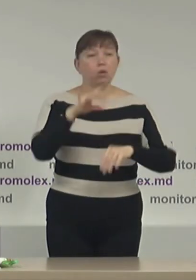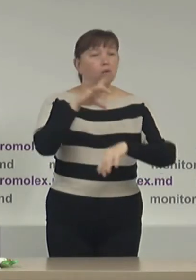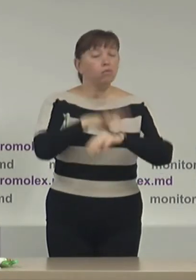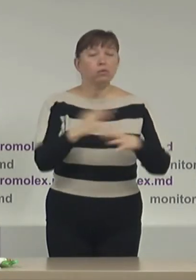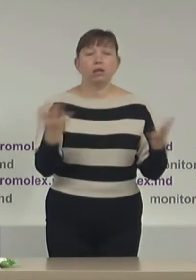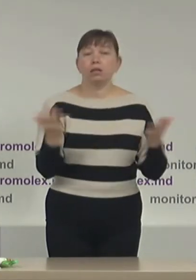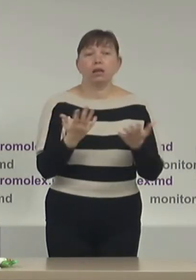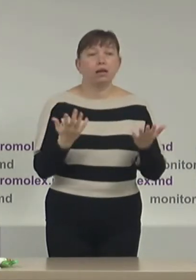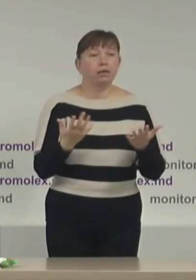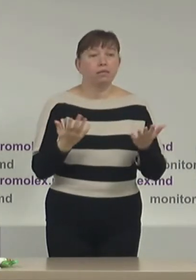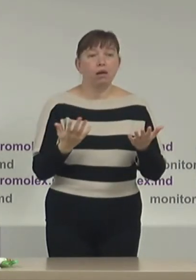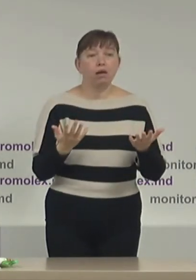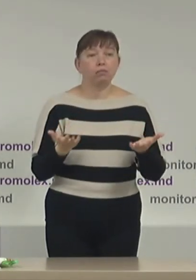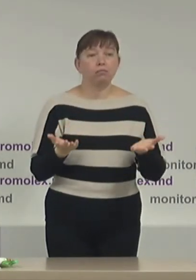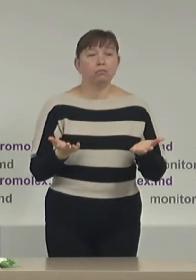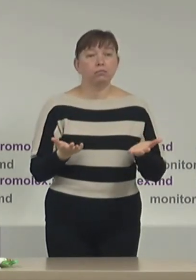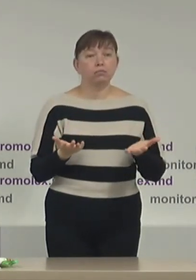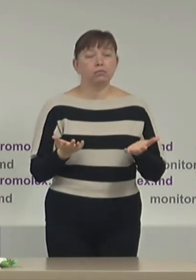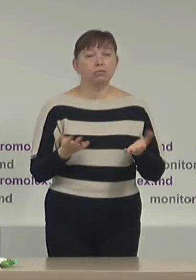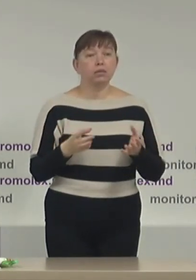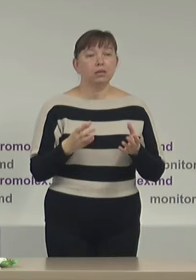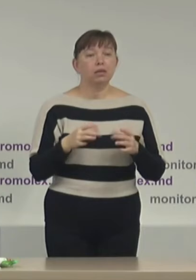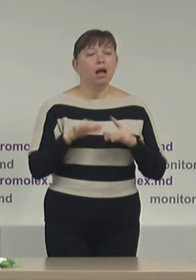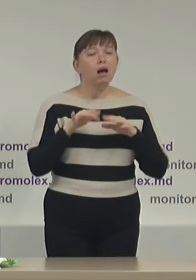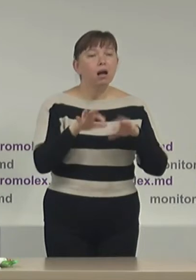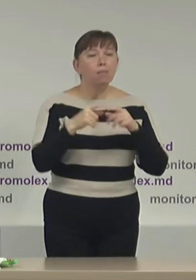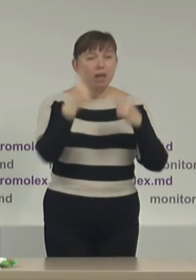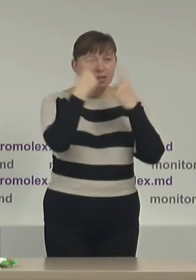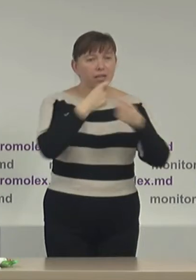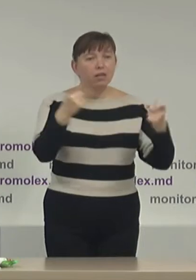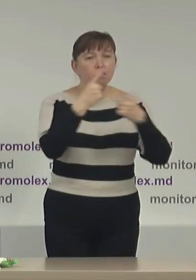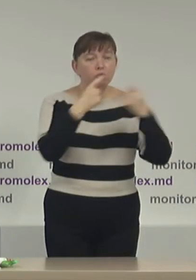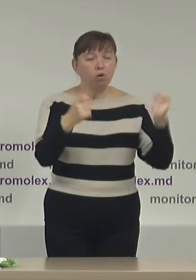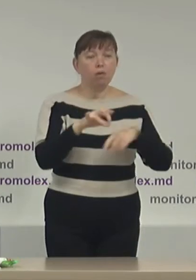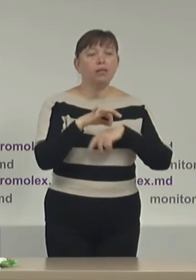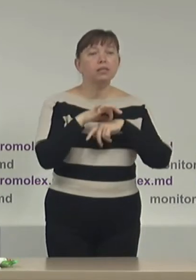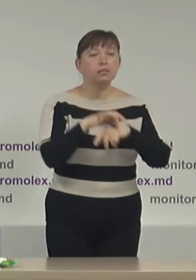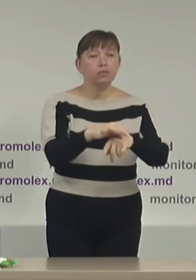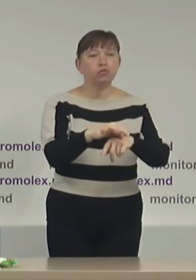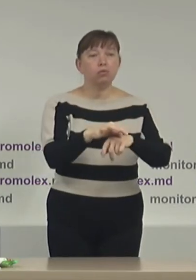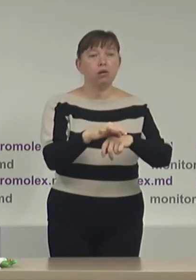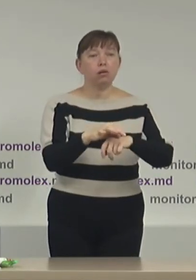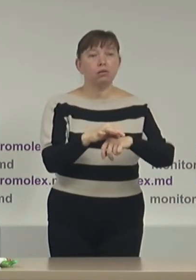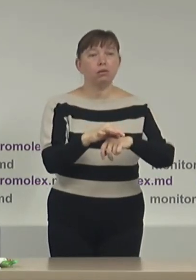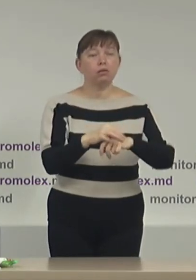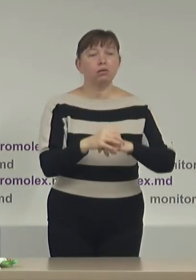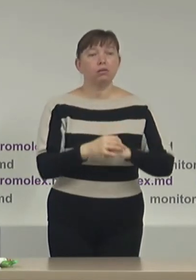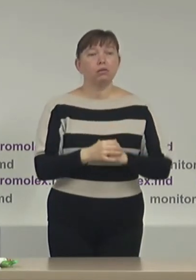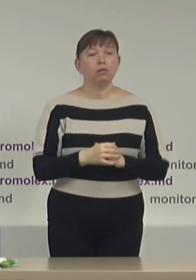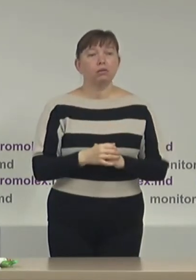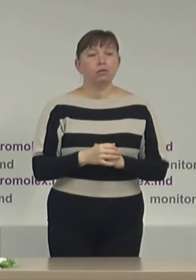Observers have not noticed any information campaigns